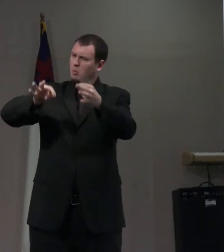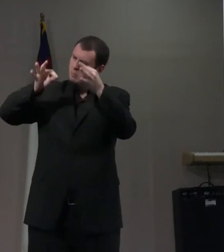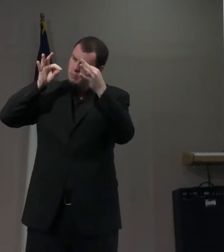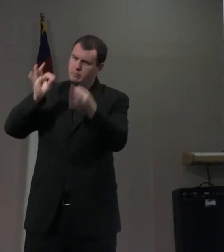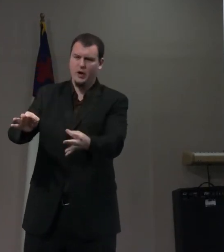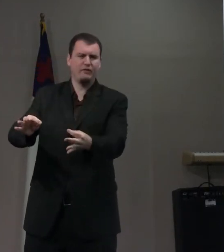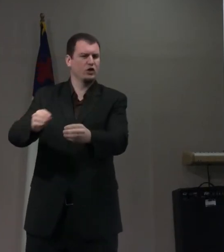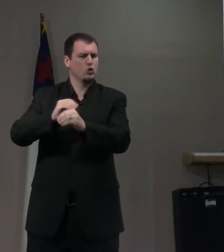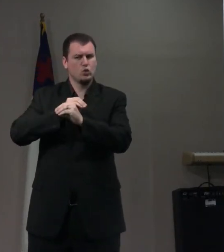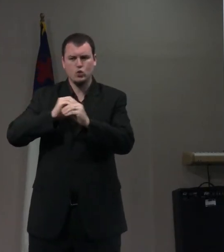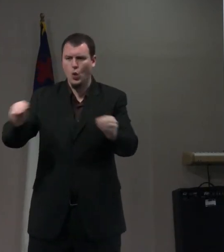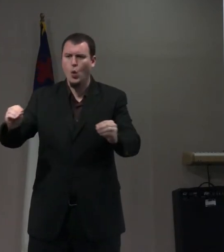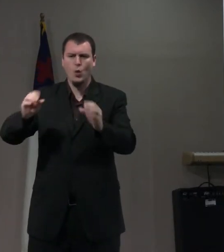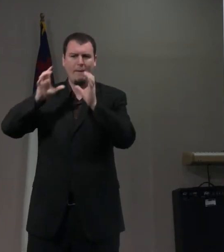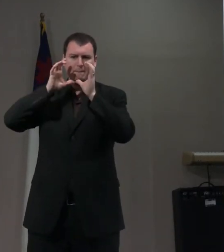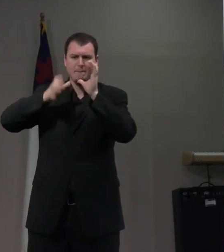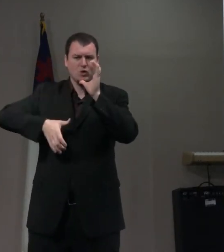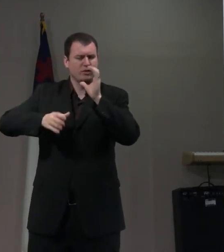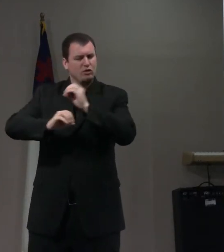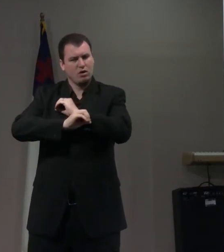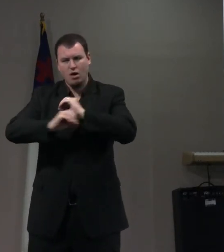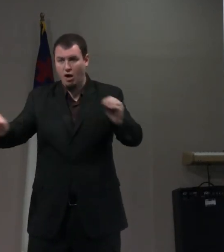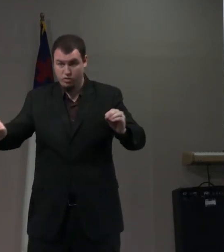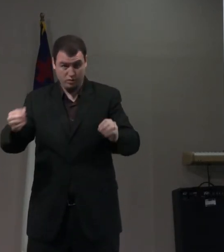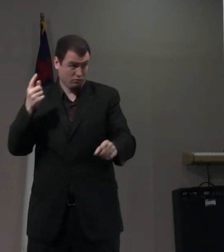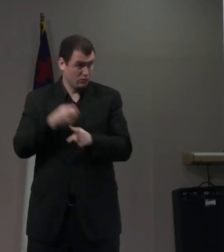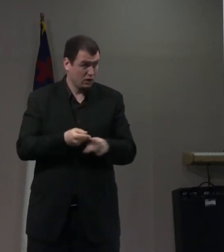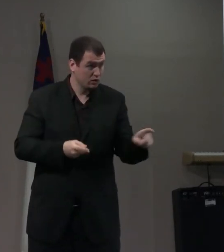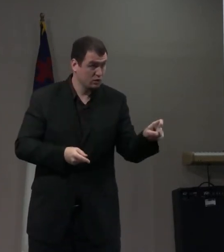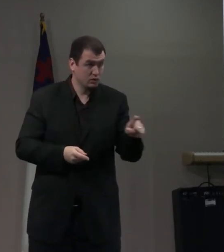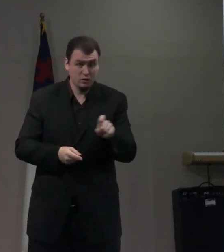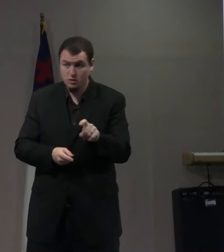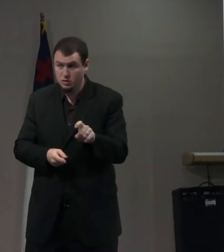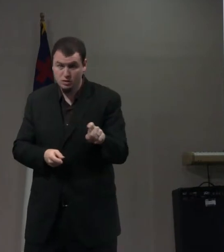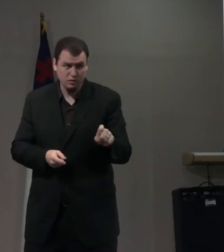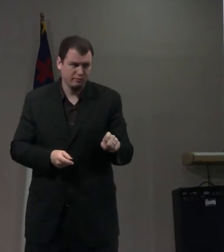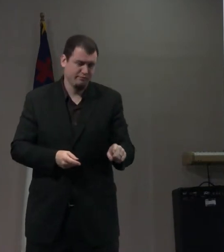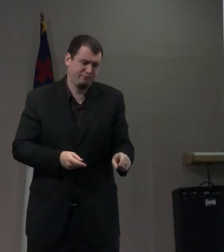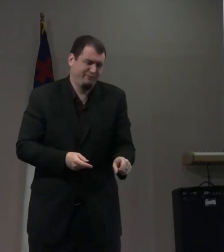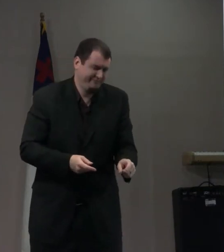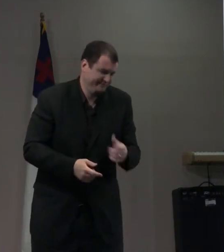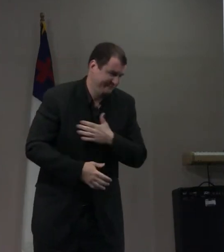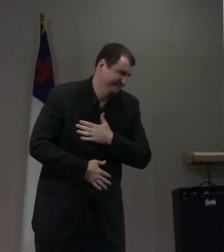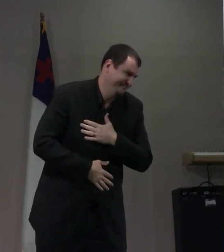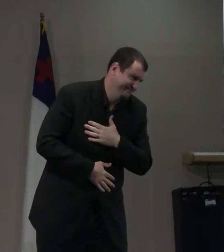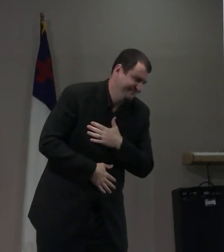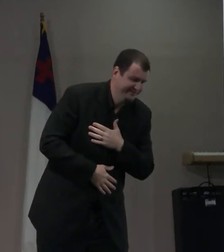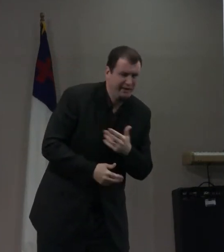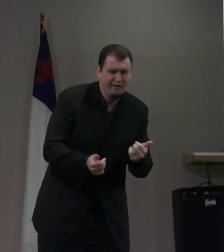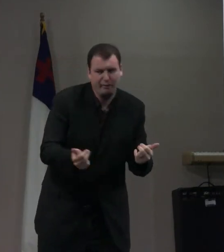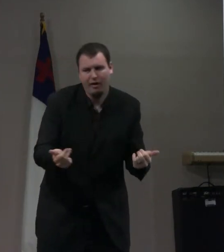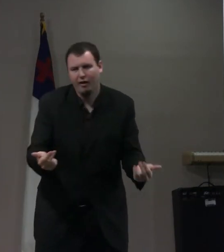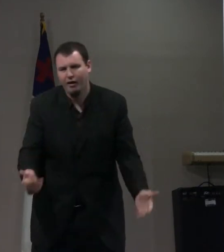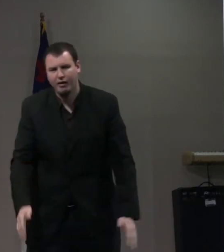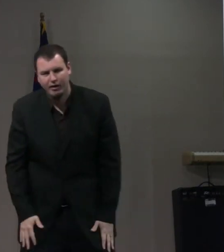You would think we would understand each other perfectly with no communication problems, right? Oh, come